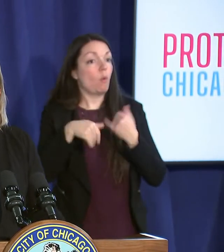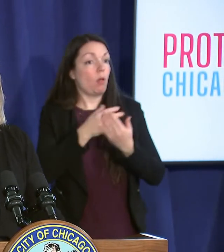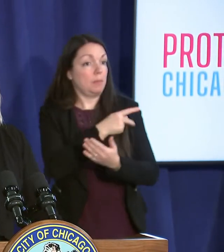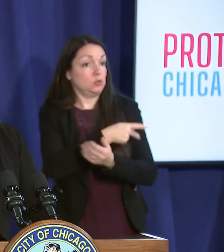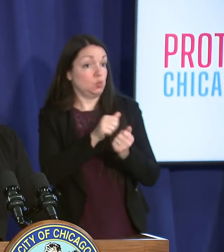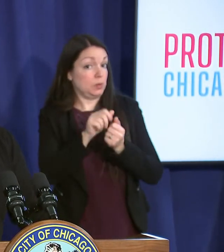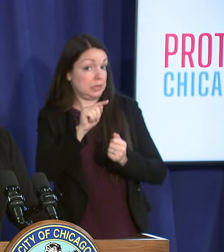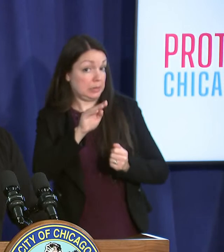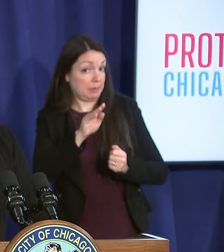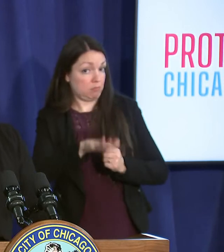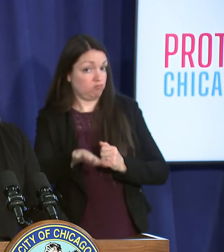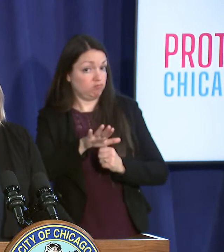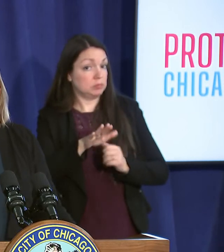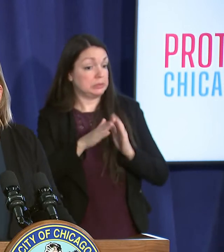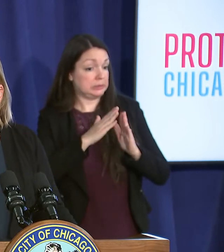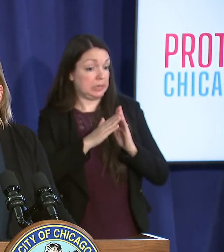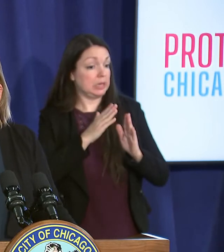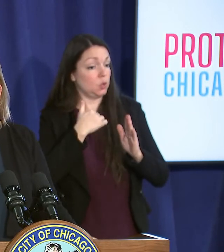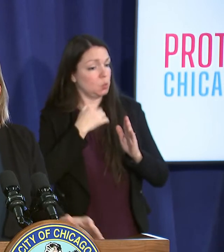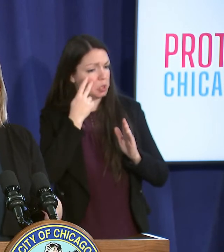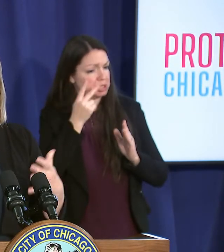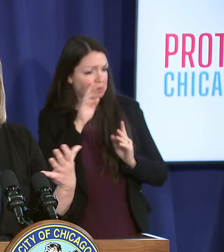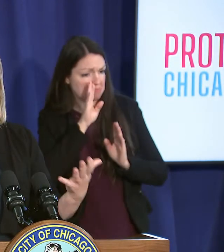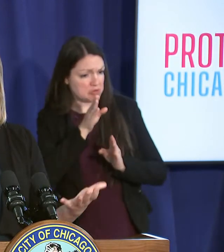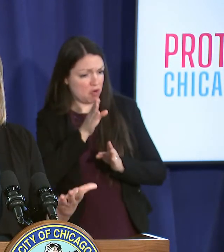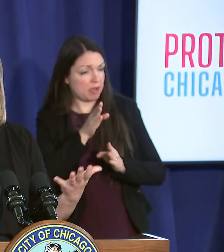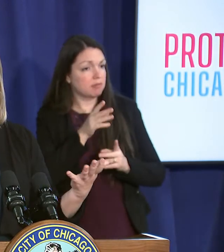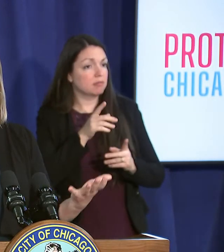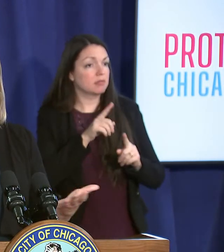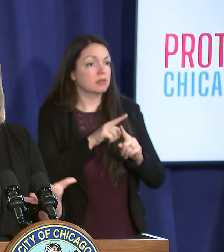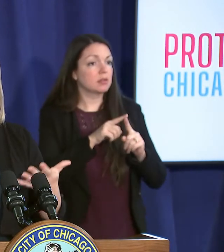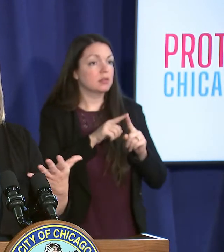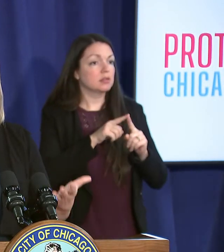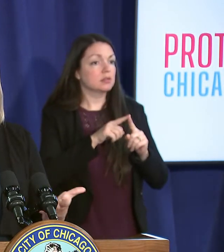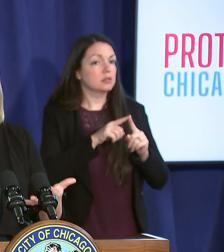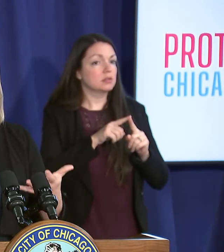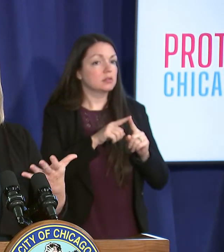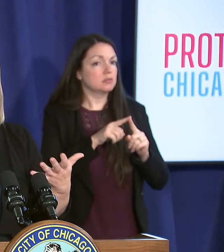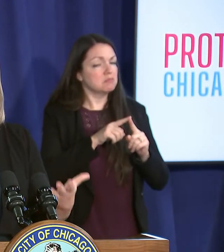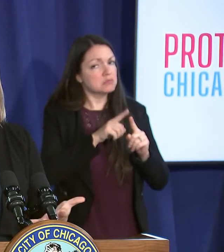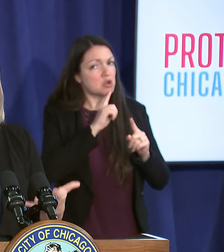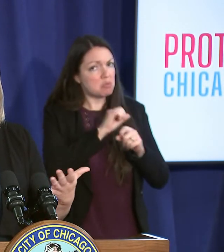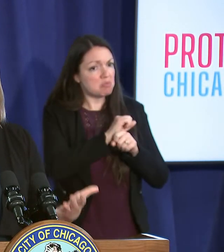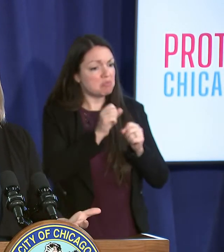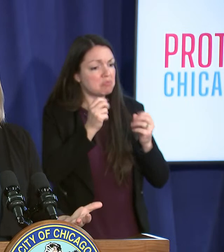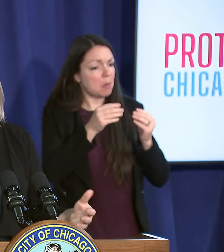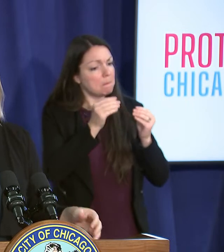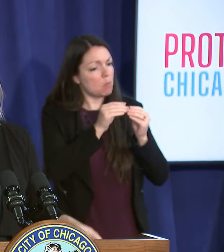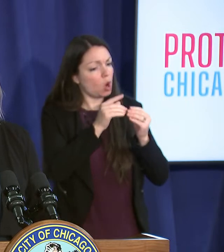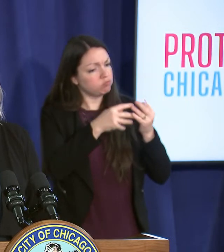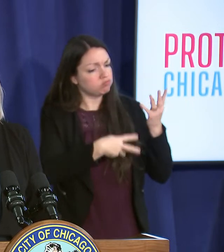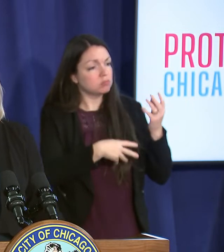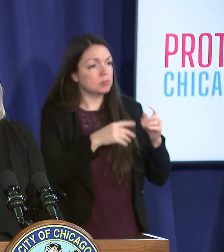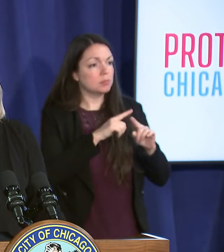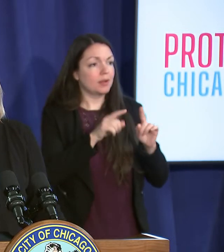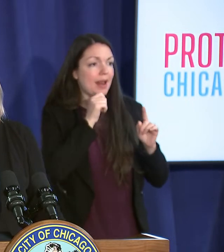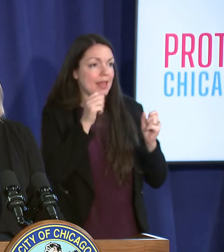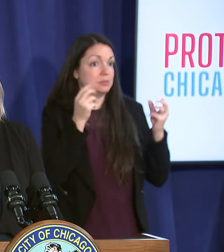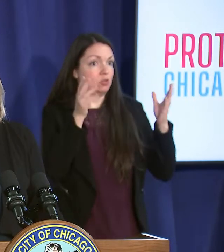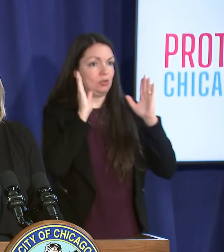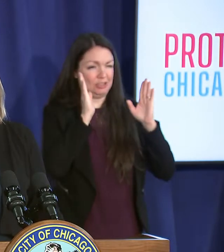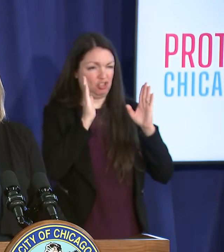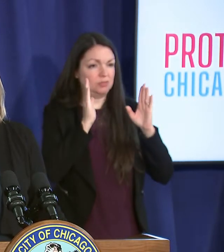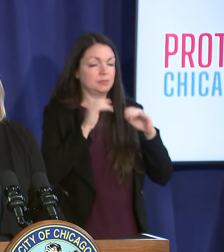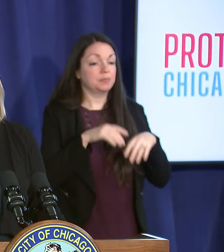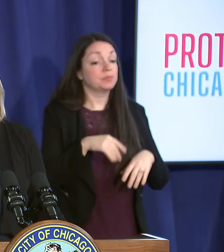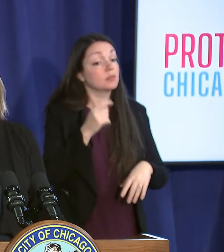city. So there actually is quite a lot of direct services. It just doesn't tend to get, I think, as much attention necessarily.